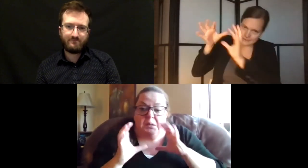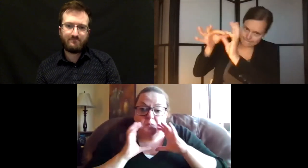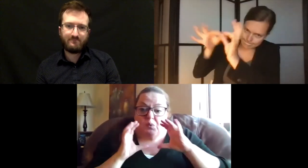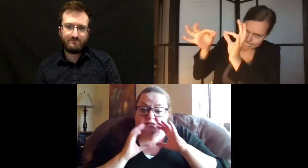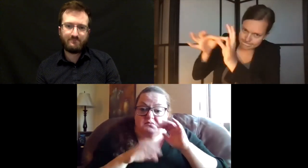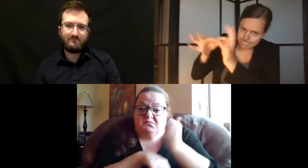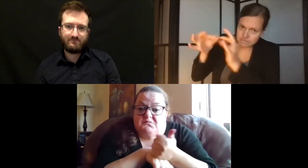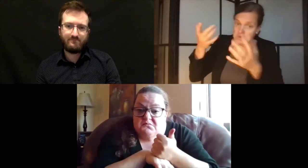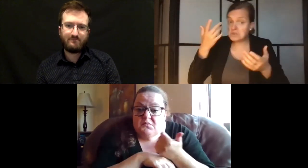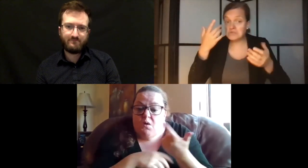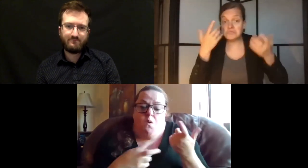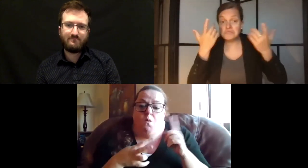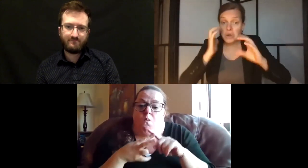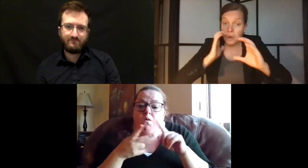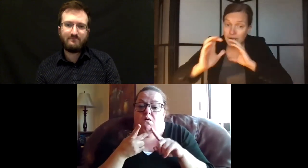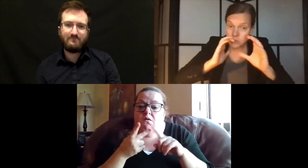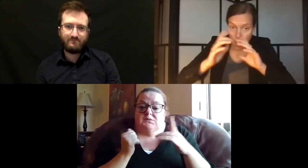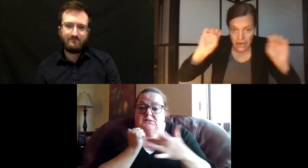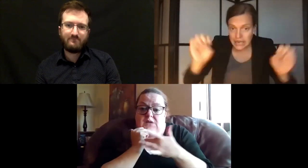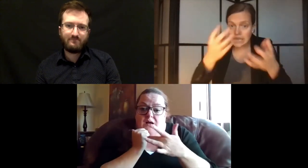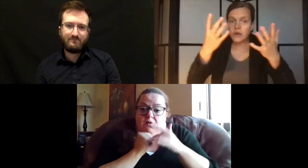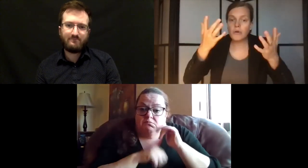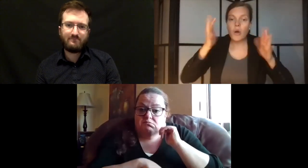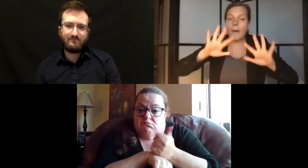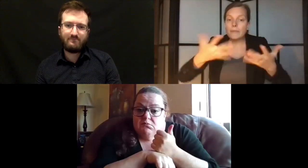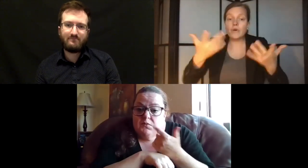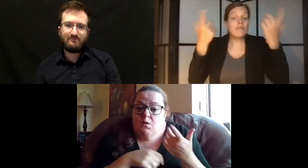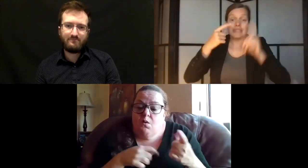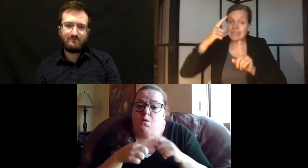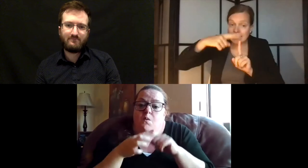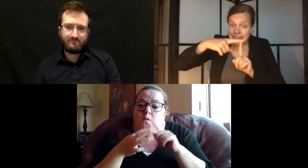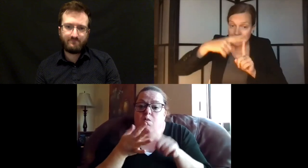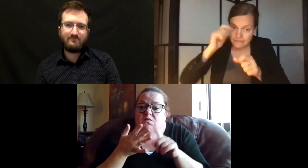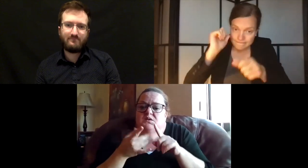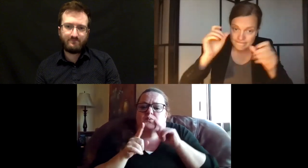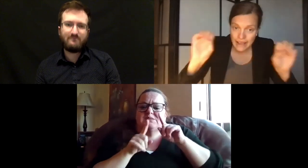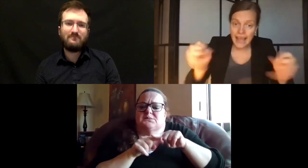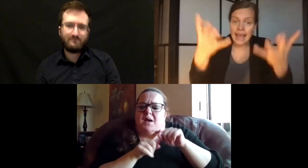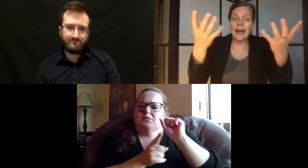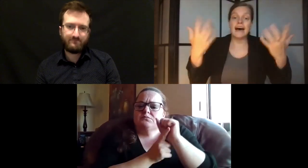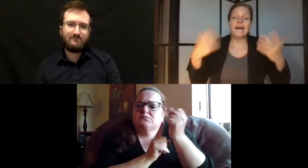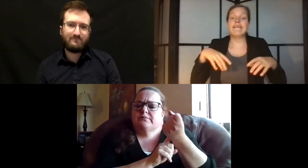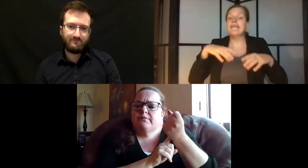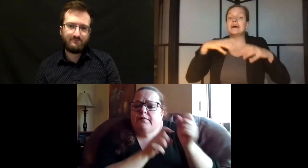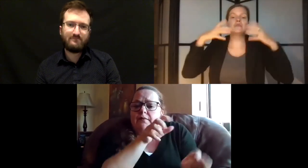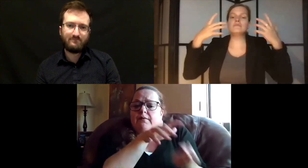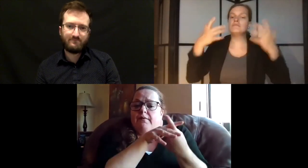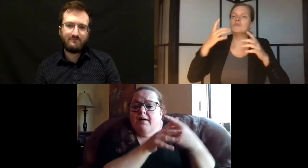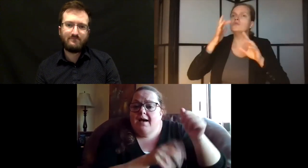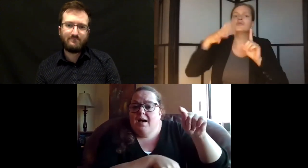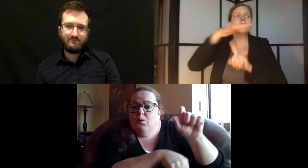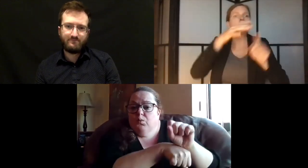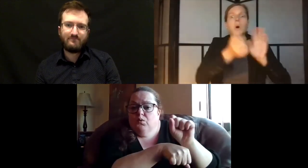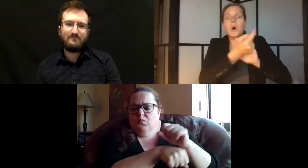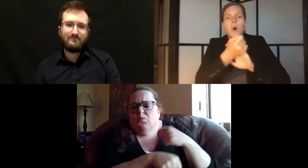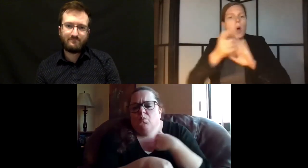deaf or hard of hearing. And so we'll provide some information on communication, what accommodations that will be